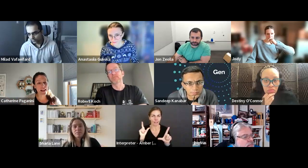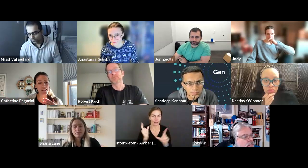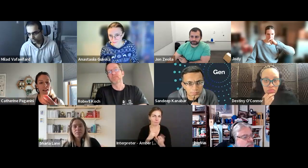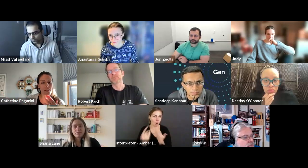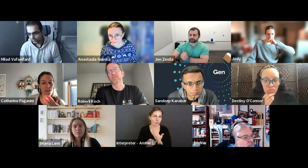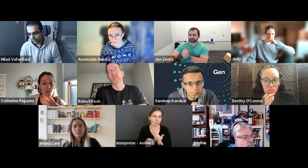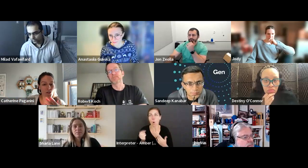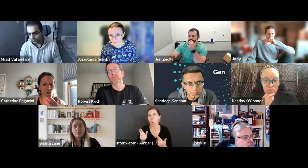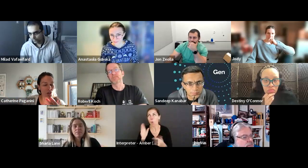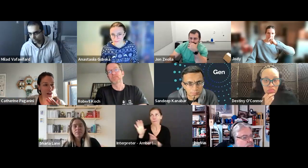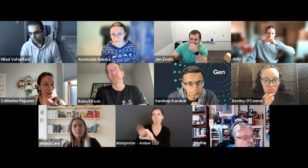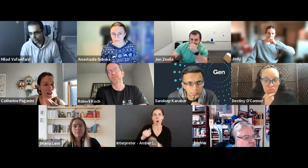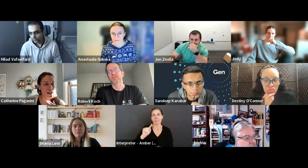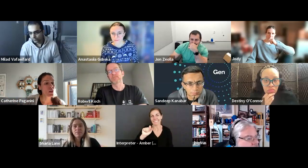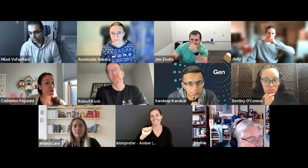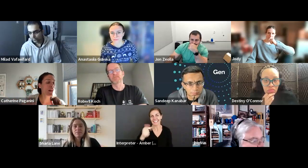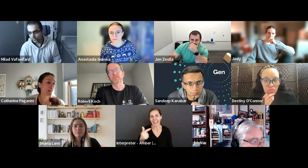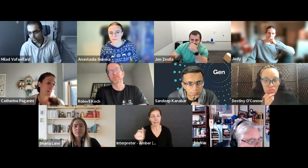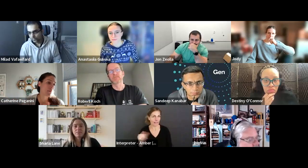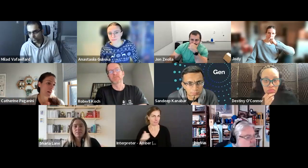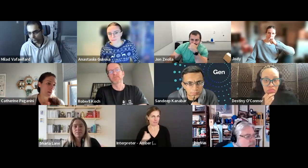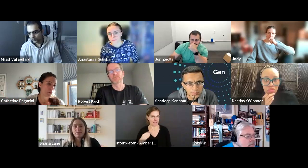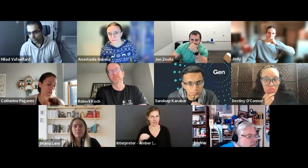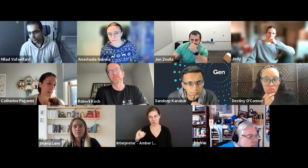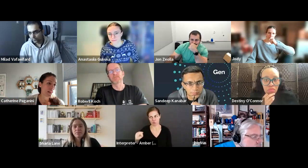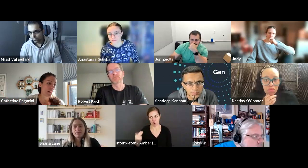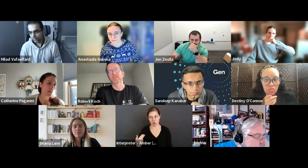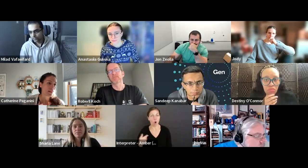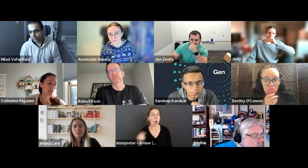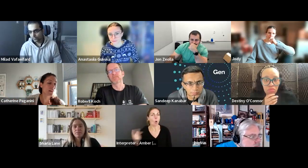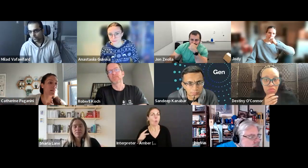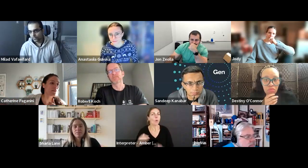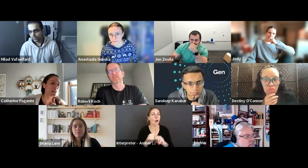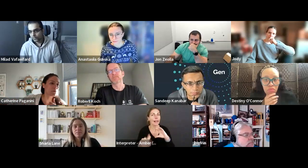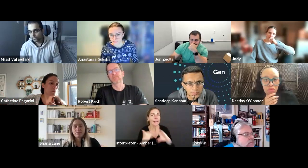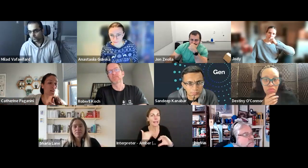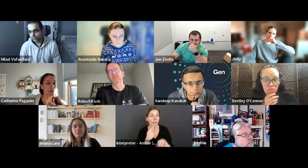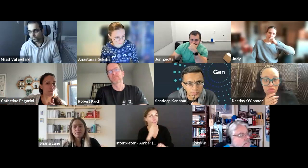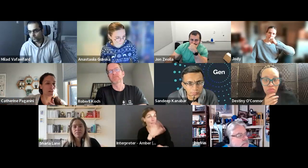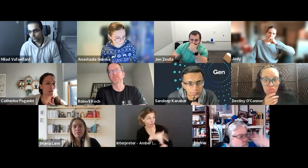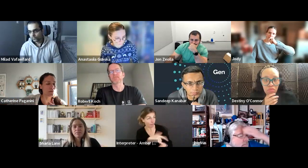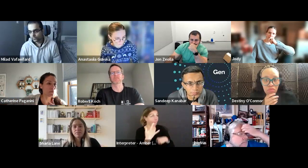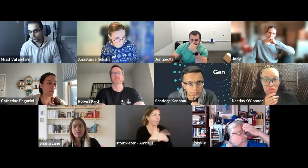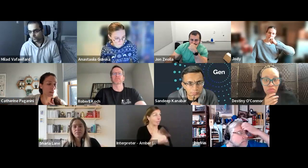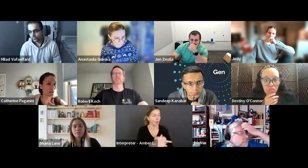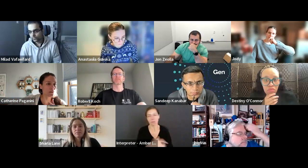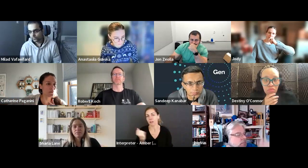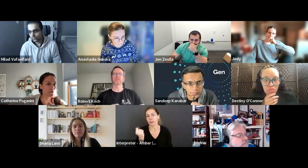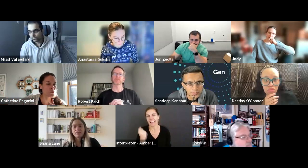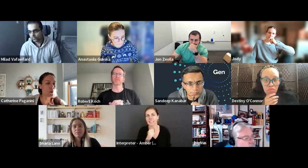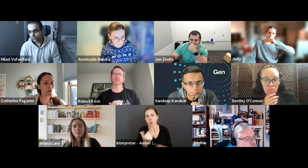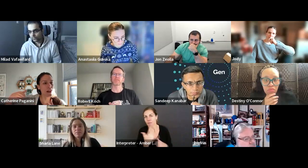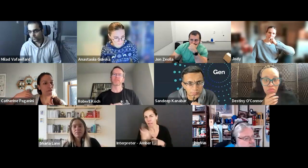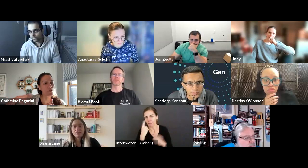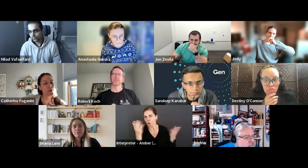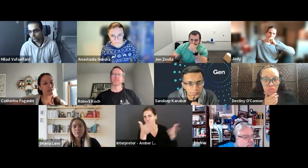a tag, like Josh and I, you get an email saying this is available. This is not available for the public.